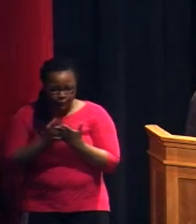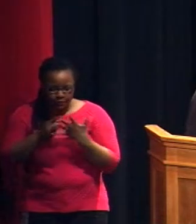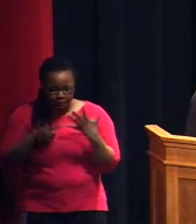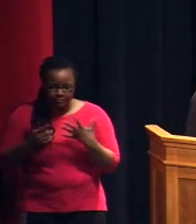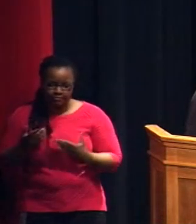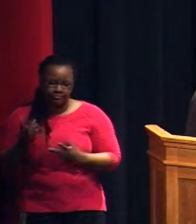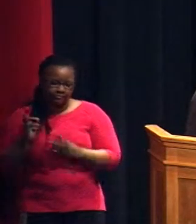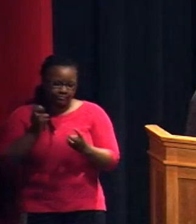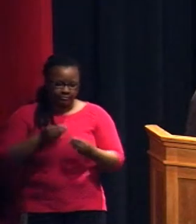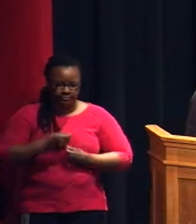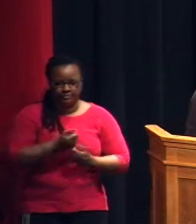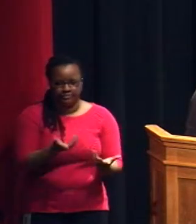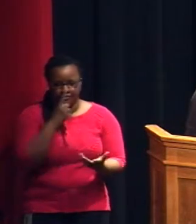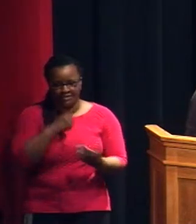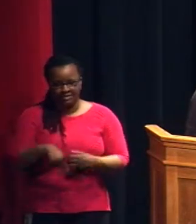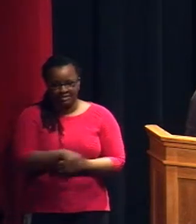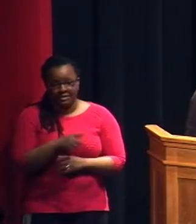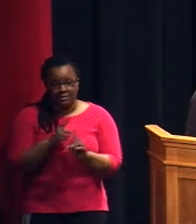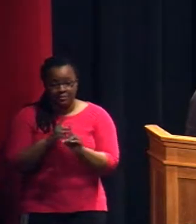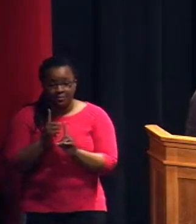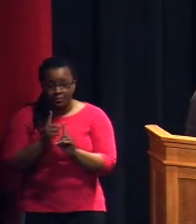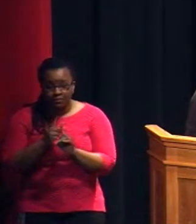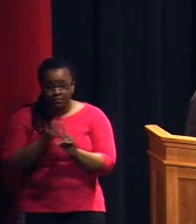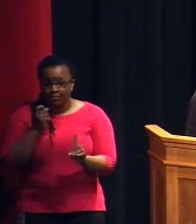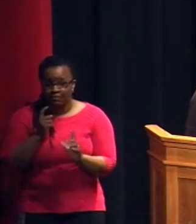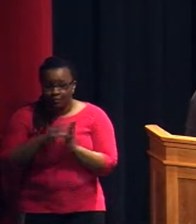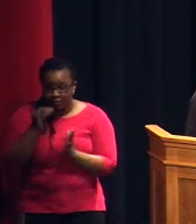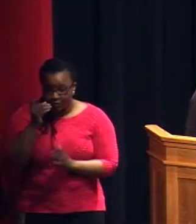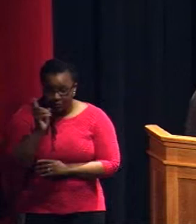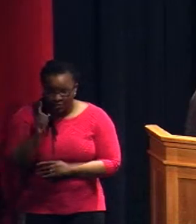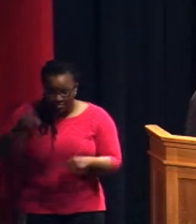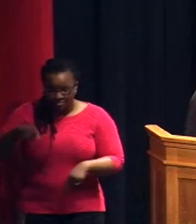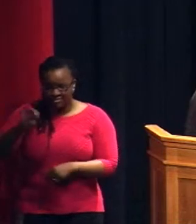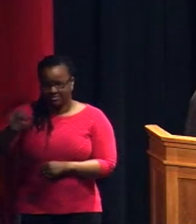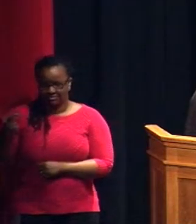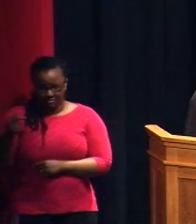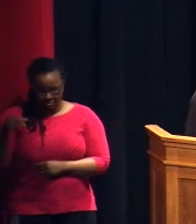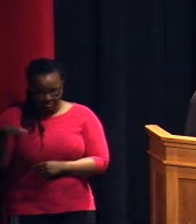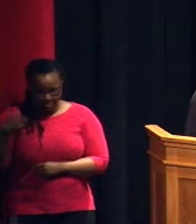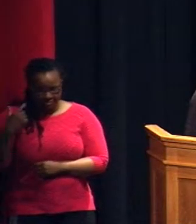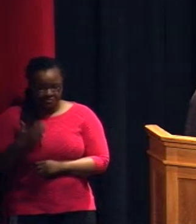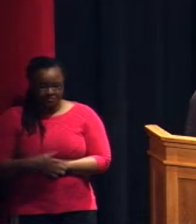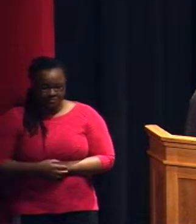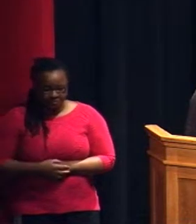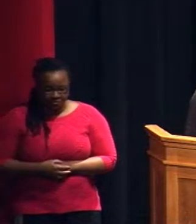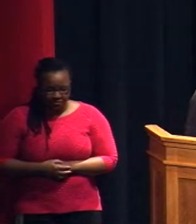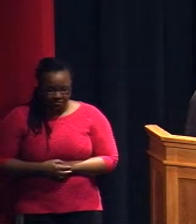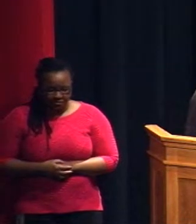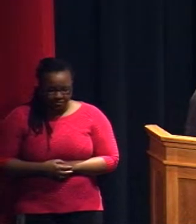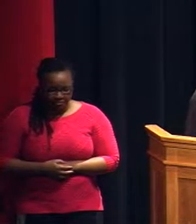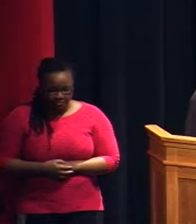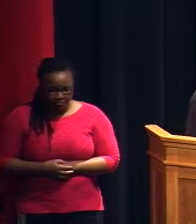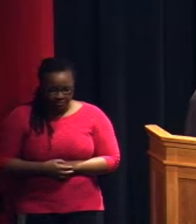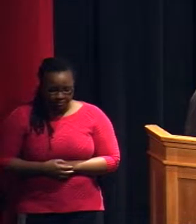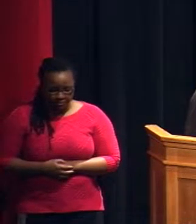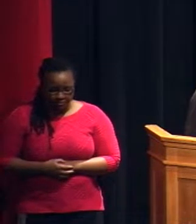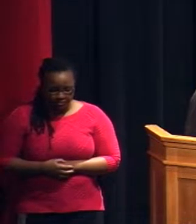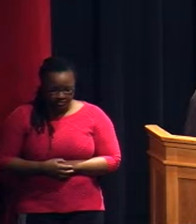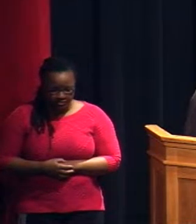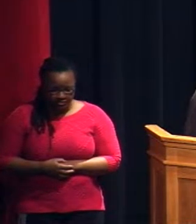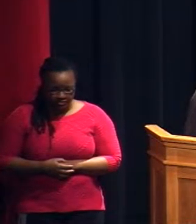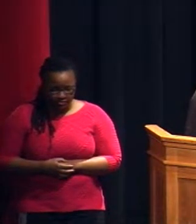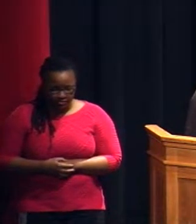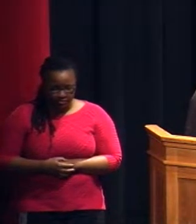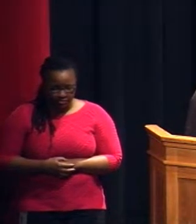these halls. Sports played well and with integrity provide one more public representation of some of the